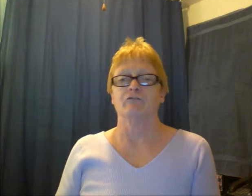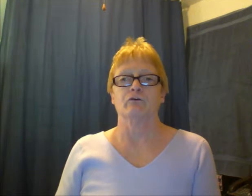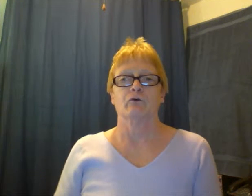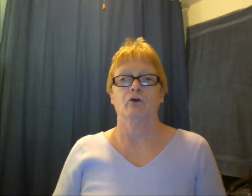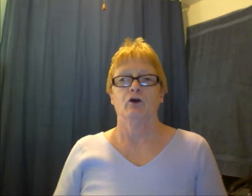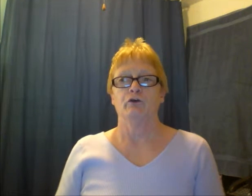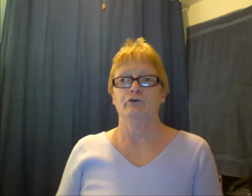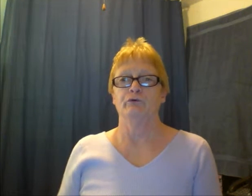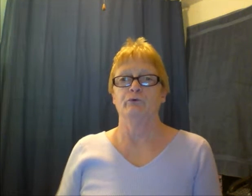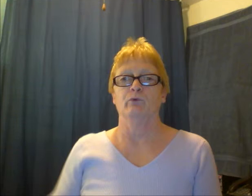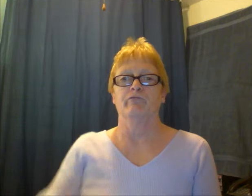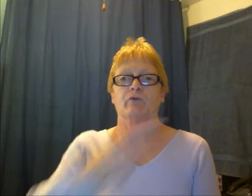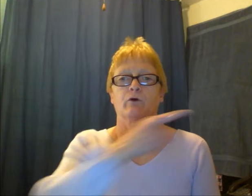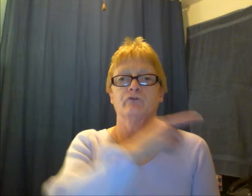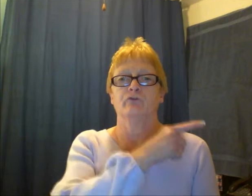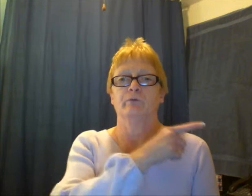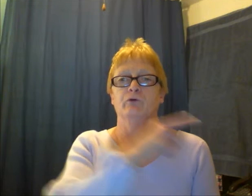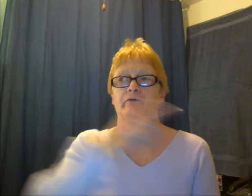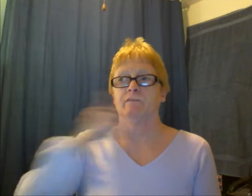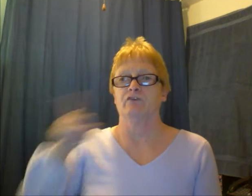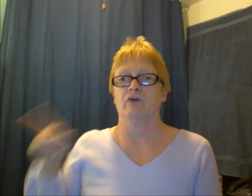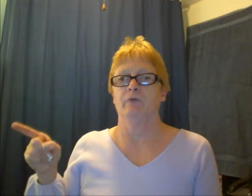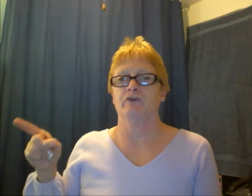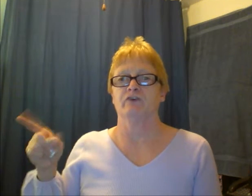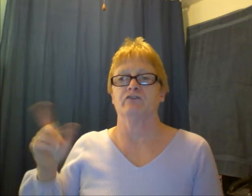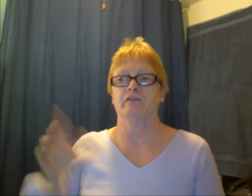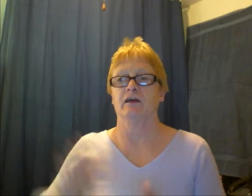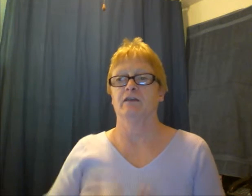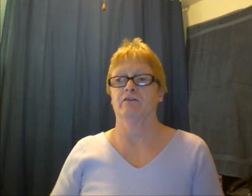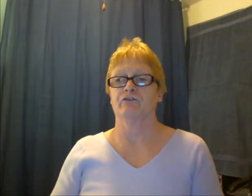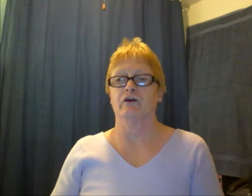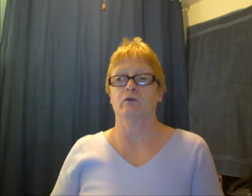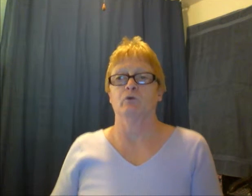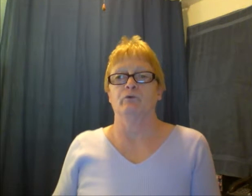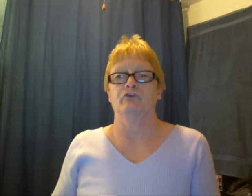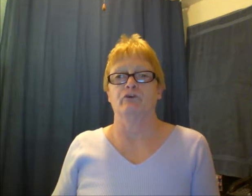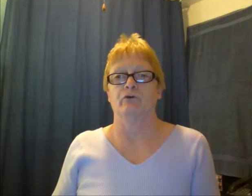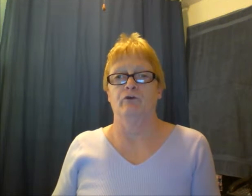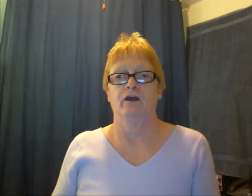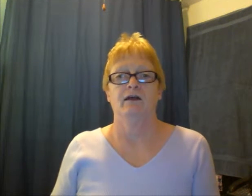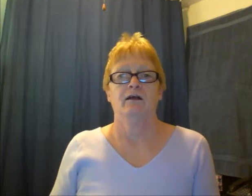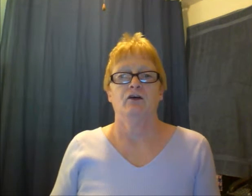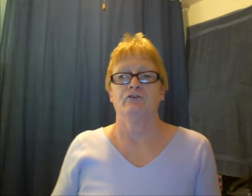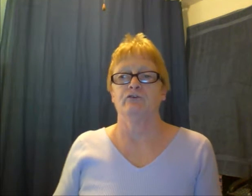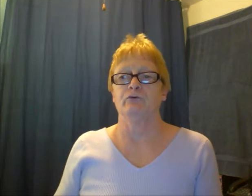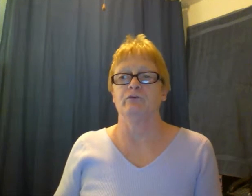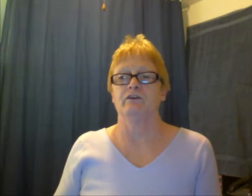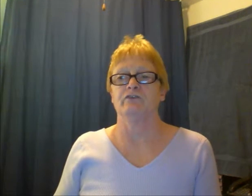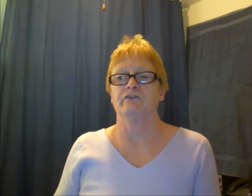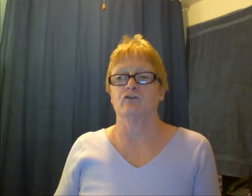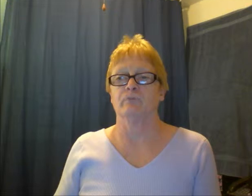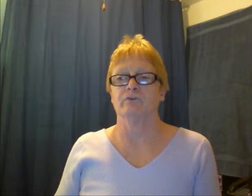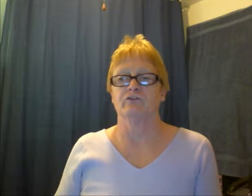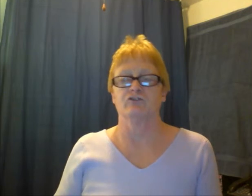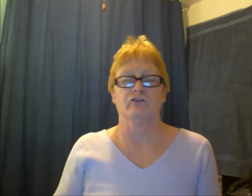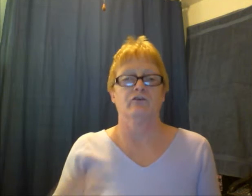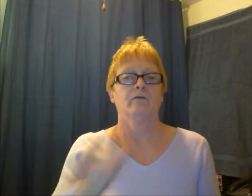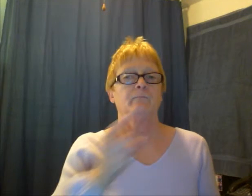After you refer to both of these objects, then the signer would return to the center position. The